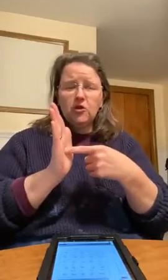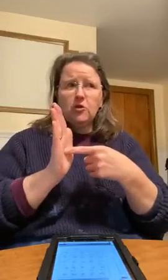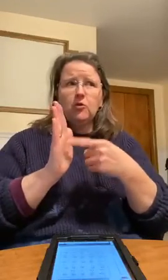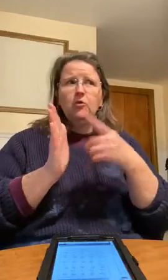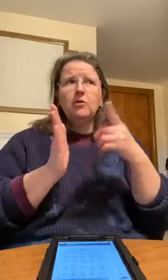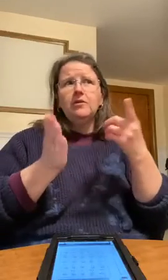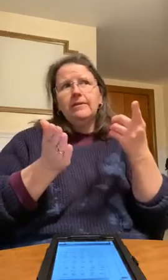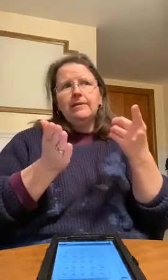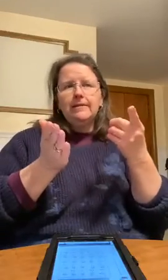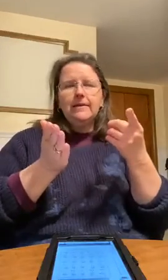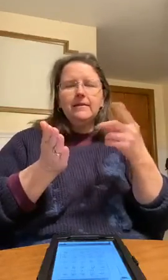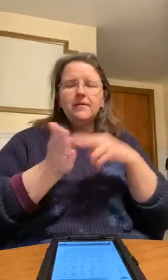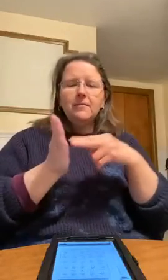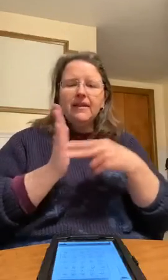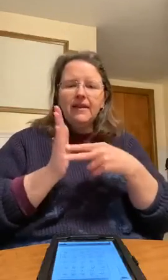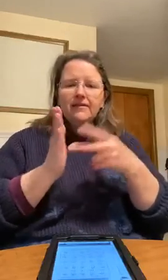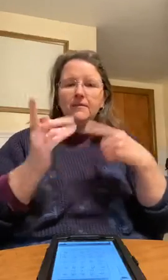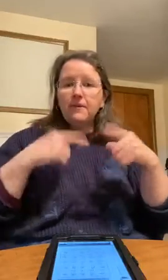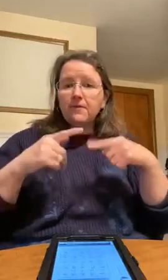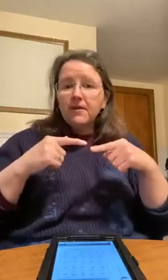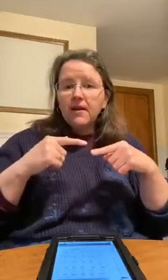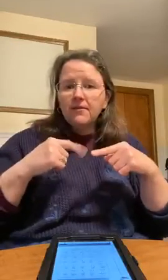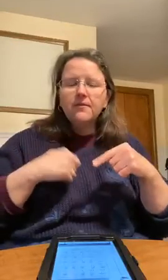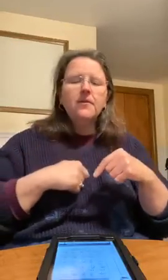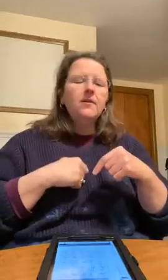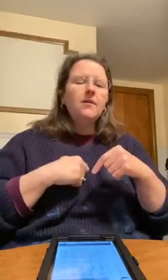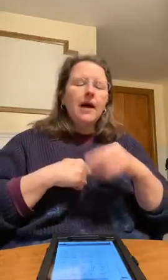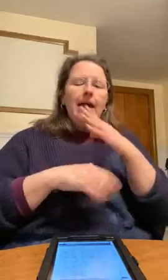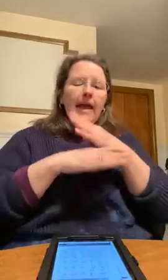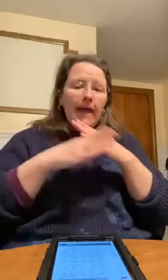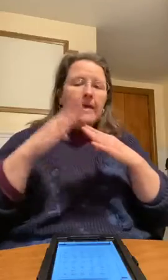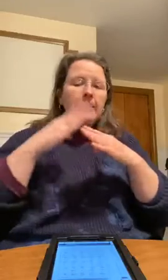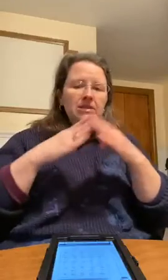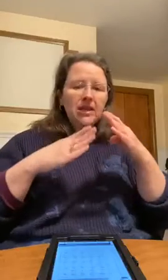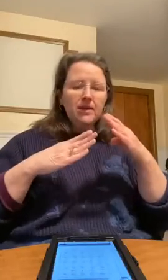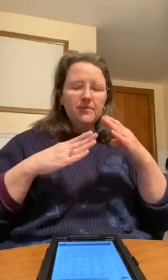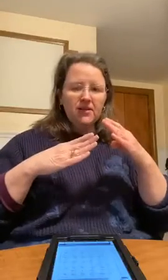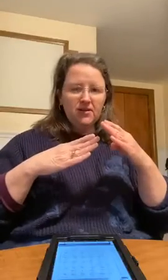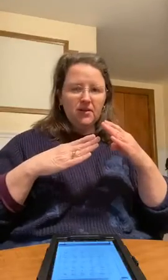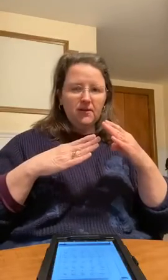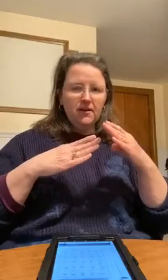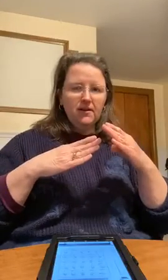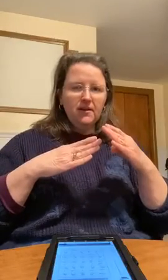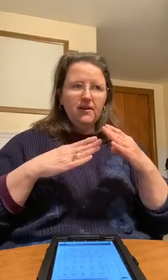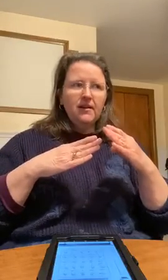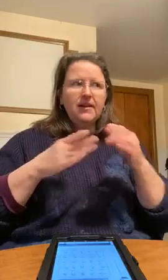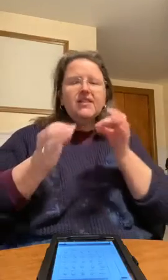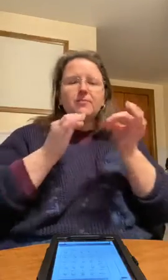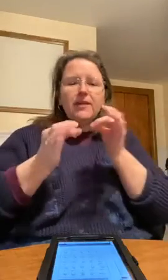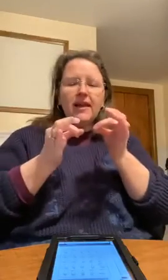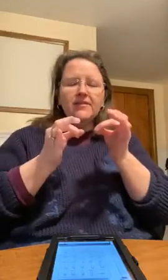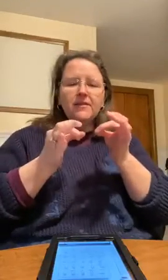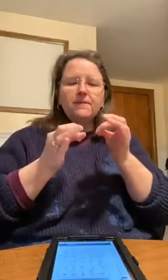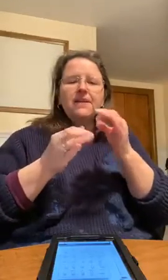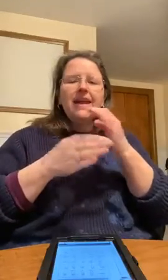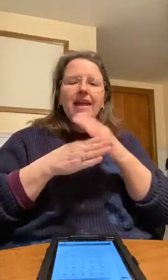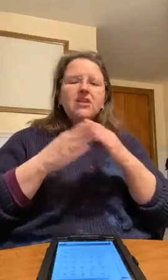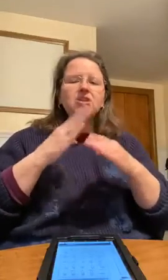you, the meanings of different signs. A hand shape dictionary explains different hand